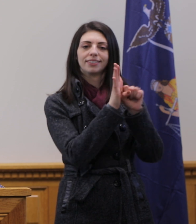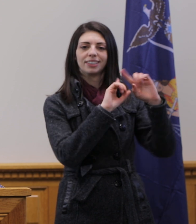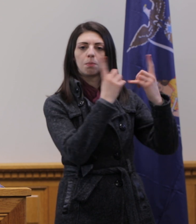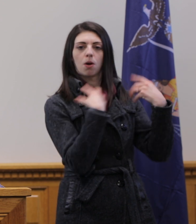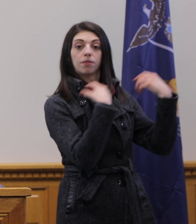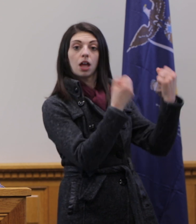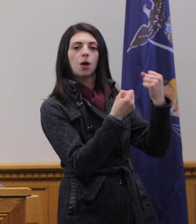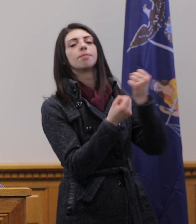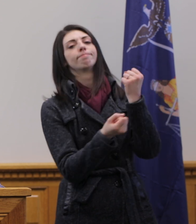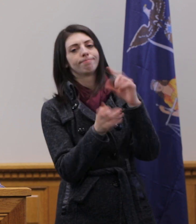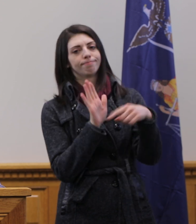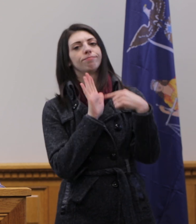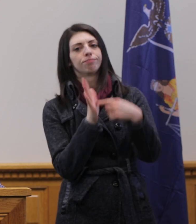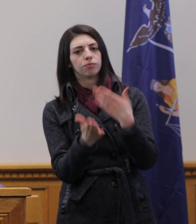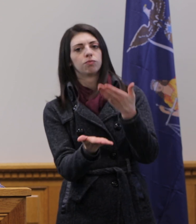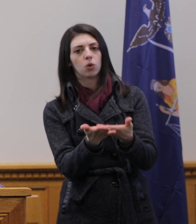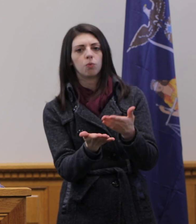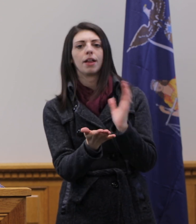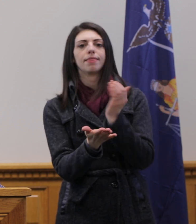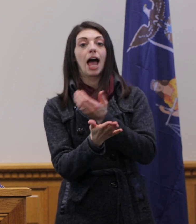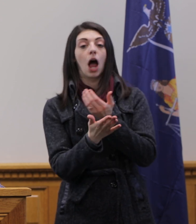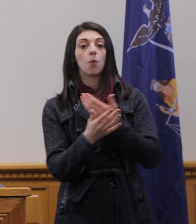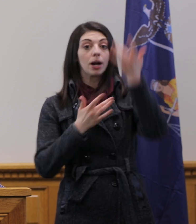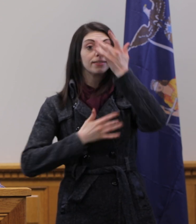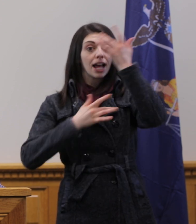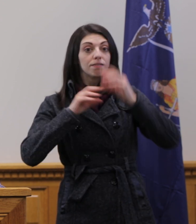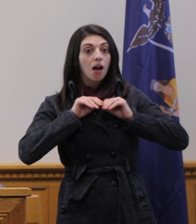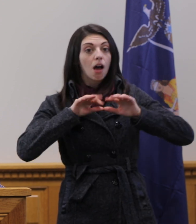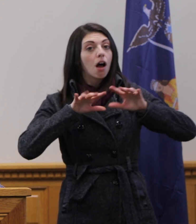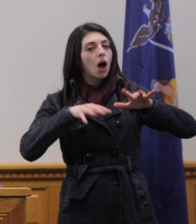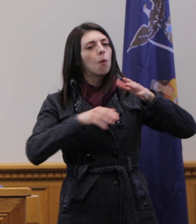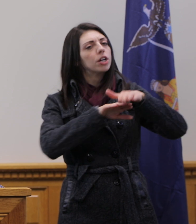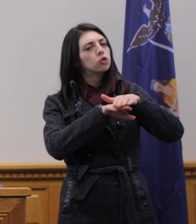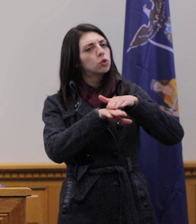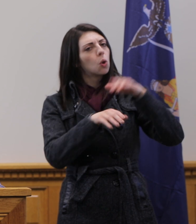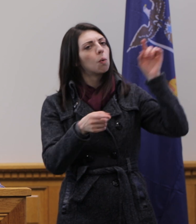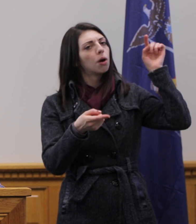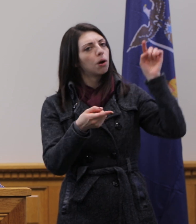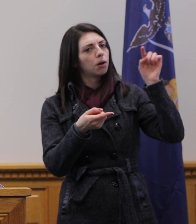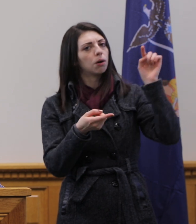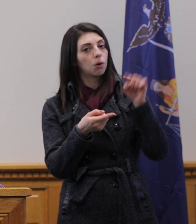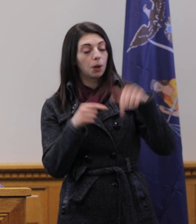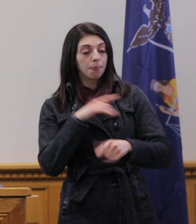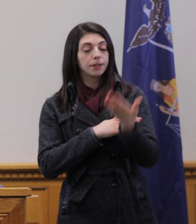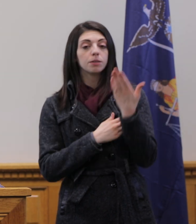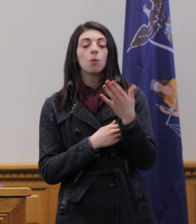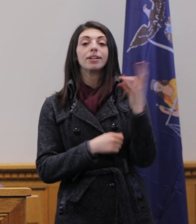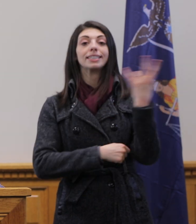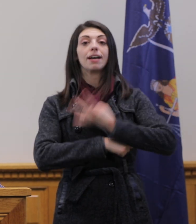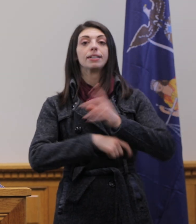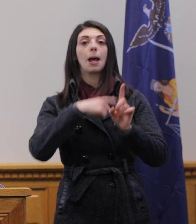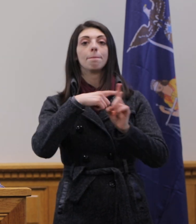that COVID-19 infection rate is slowly declining in Oswego County. This morning, the 7-day positivity